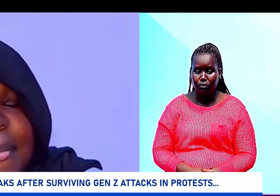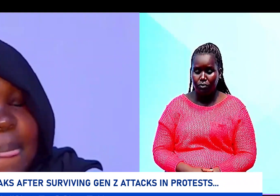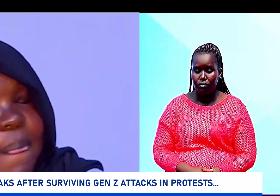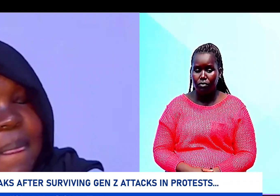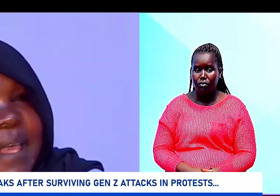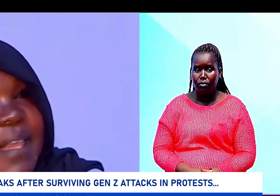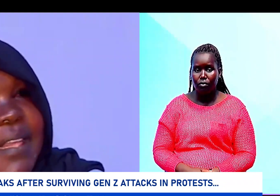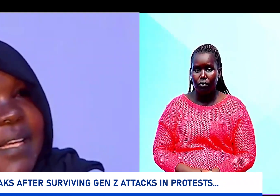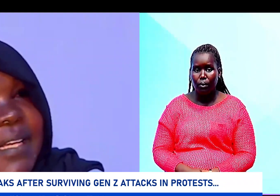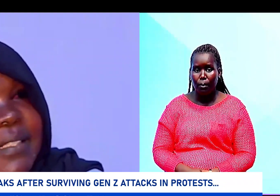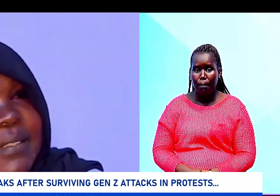I think